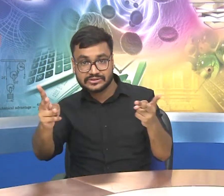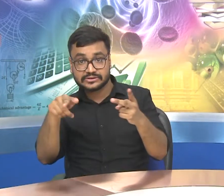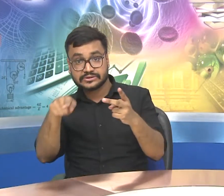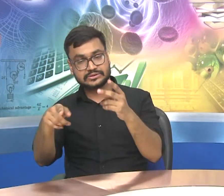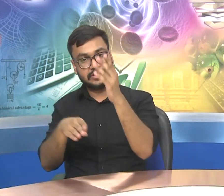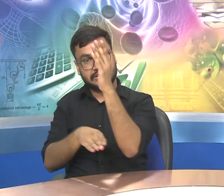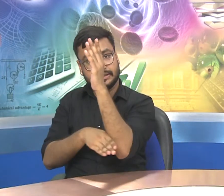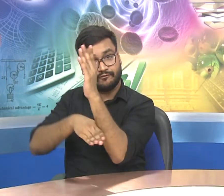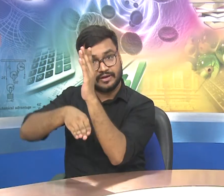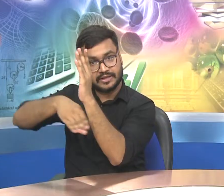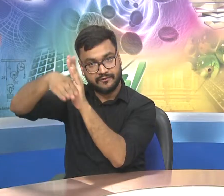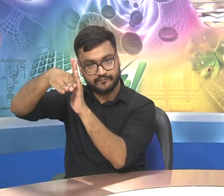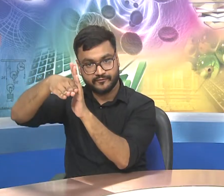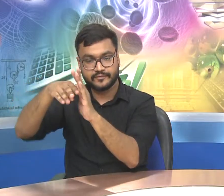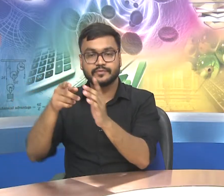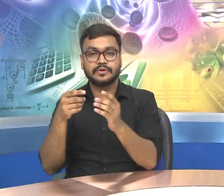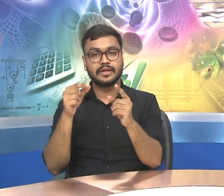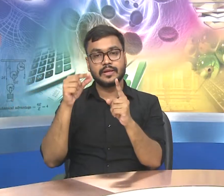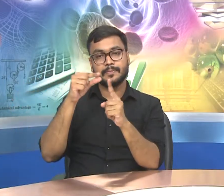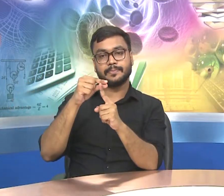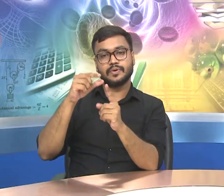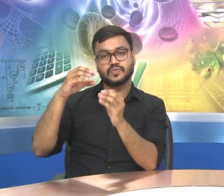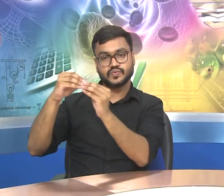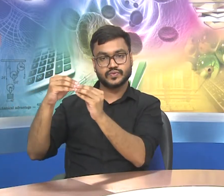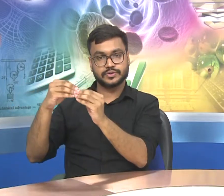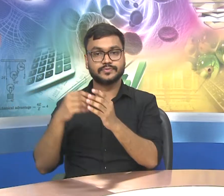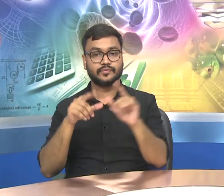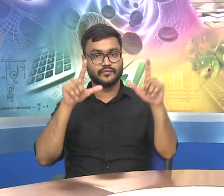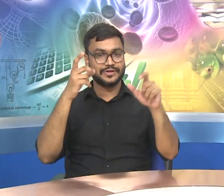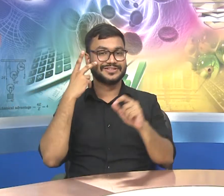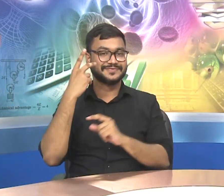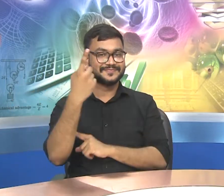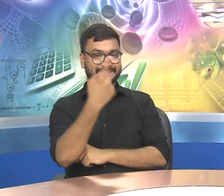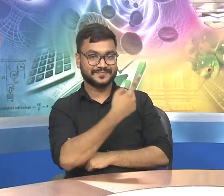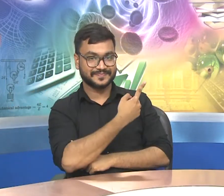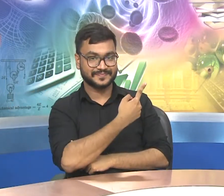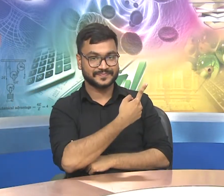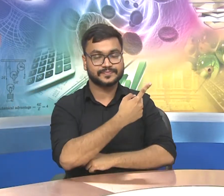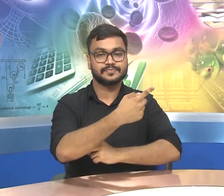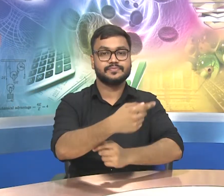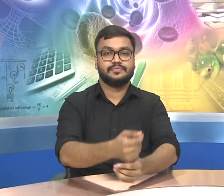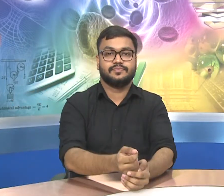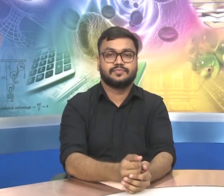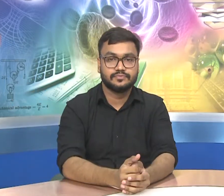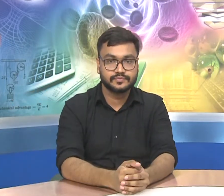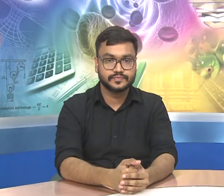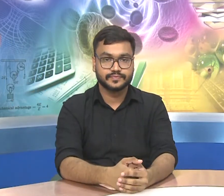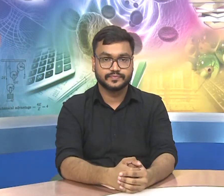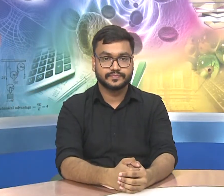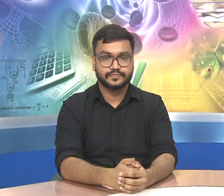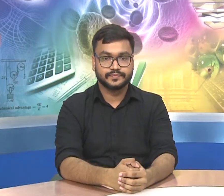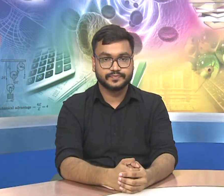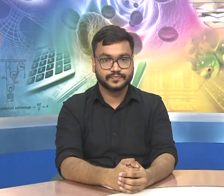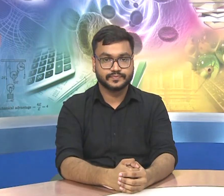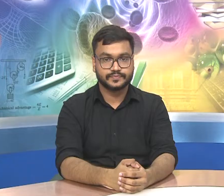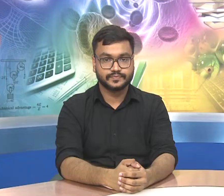pyramid of biomass grassland with the 3 level of trophics.